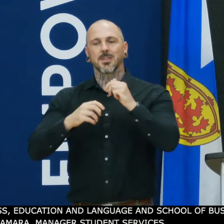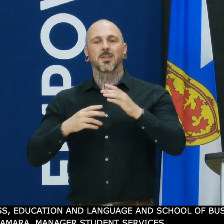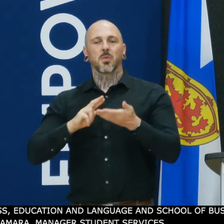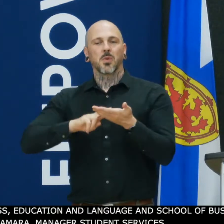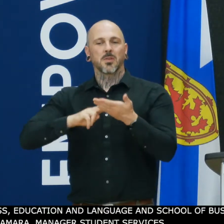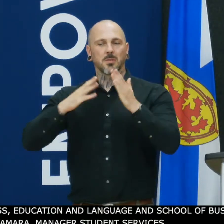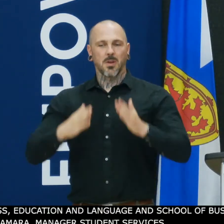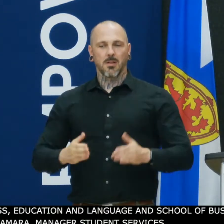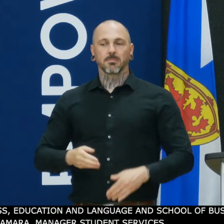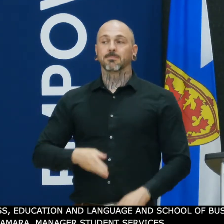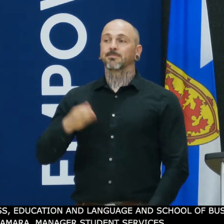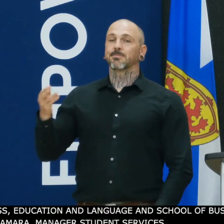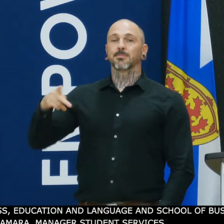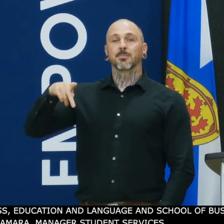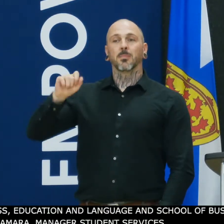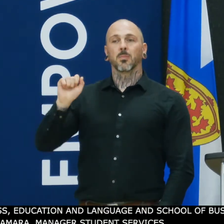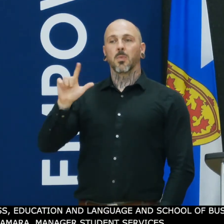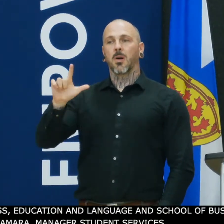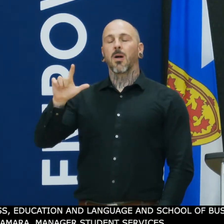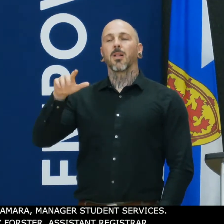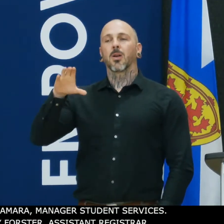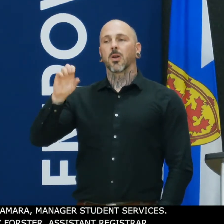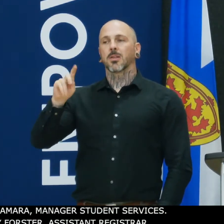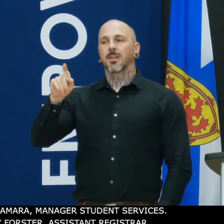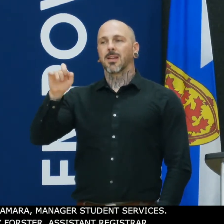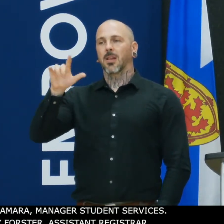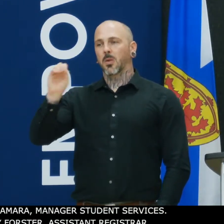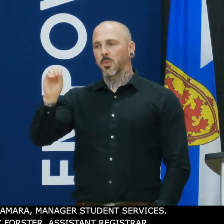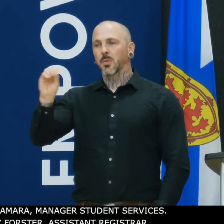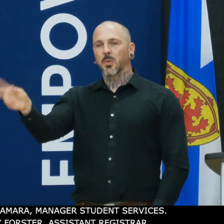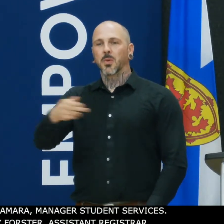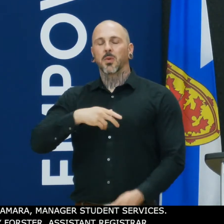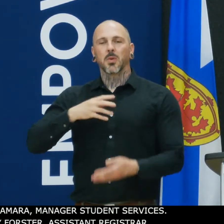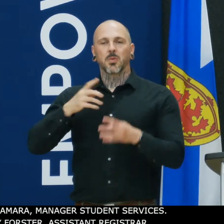Paul Cantello, Director, Enrollment and Registrar.